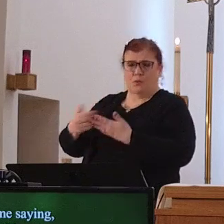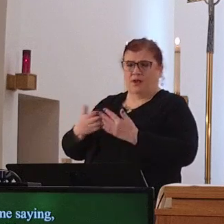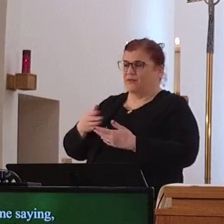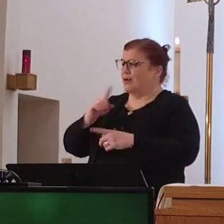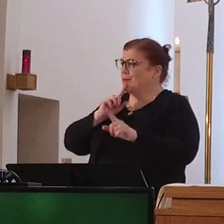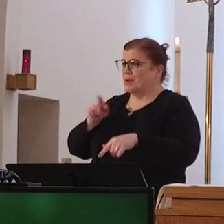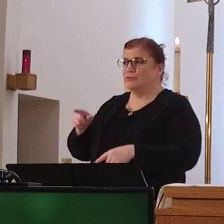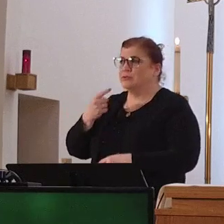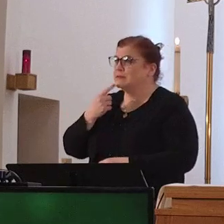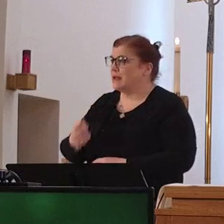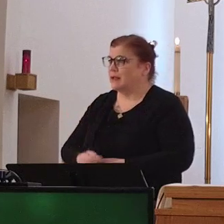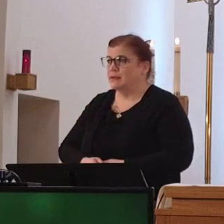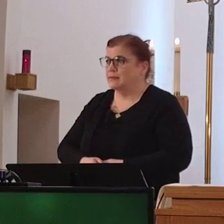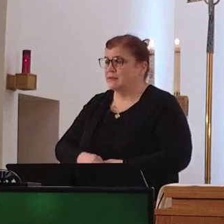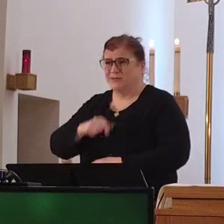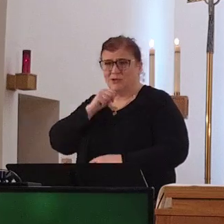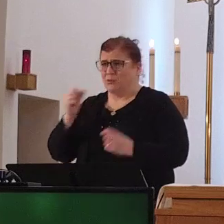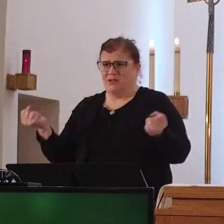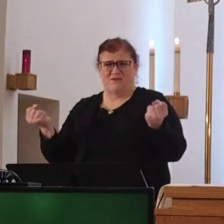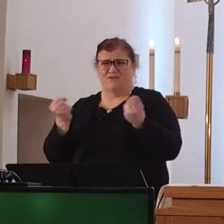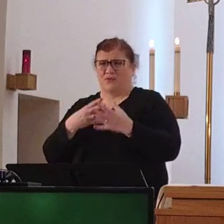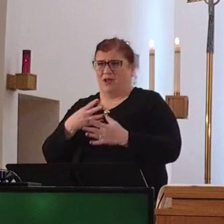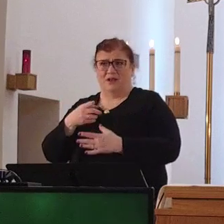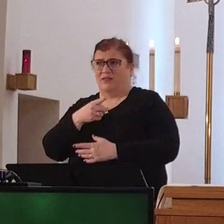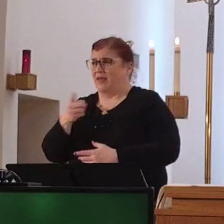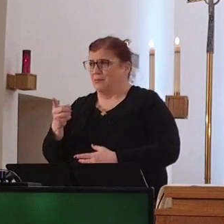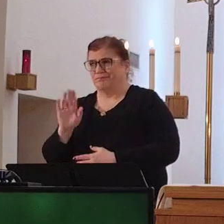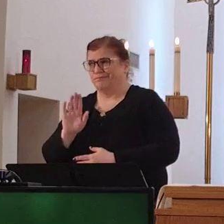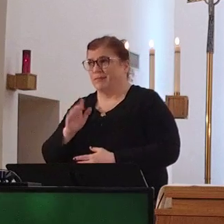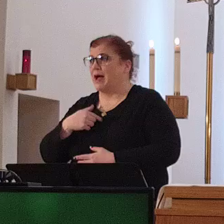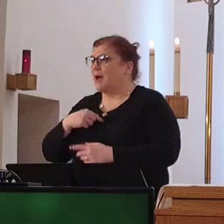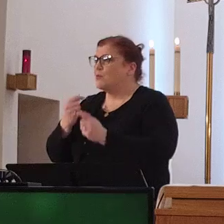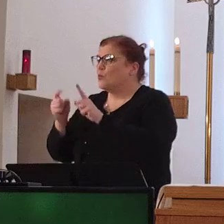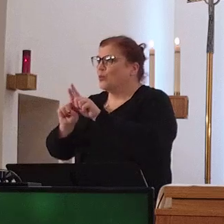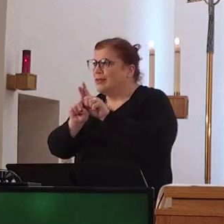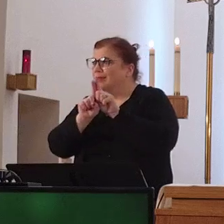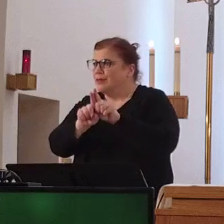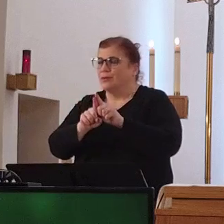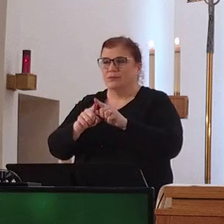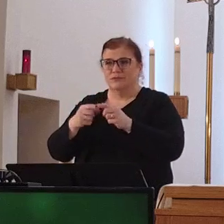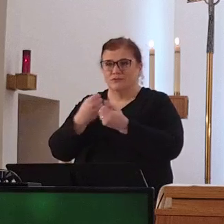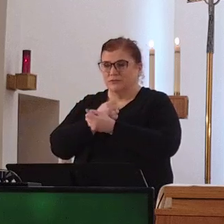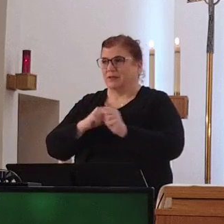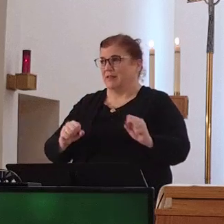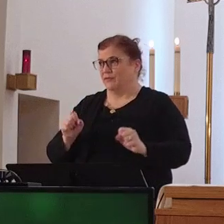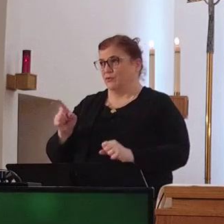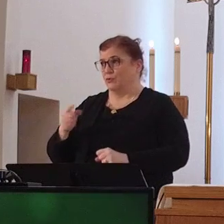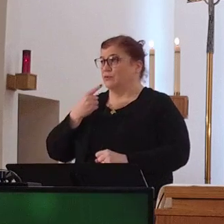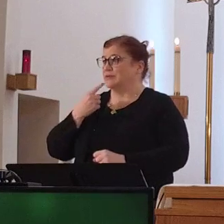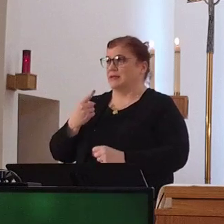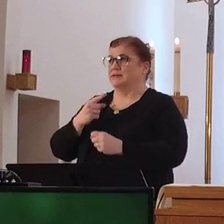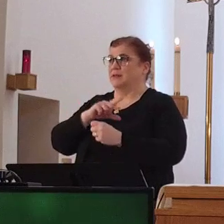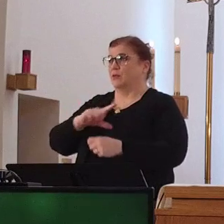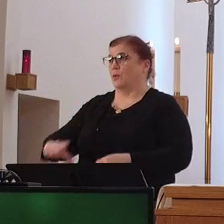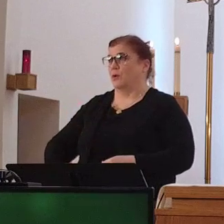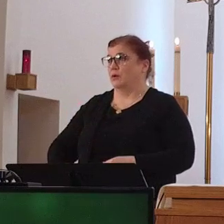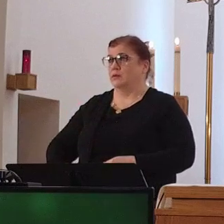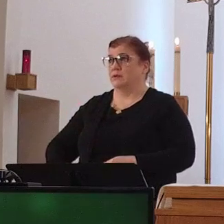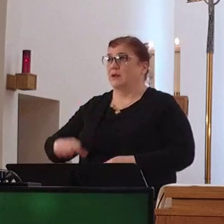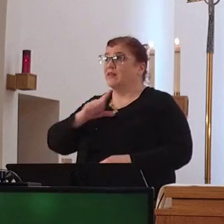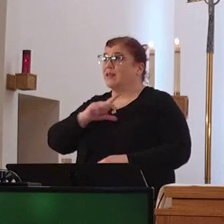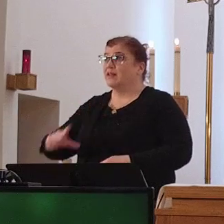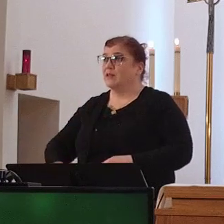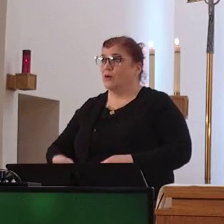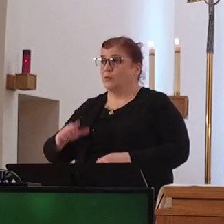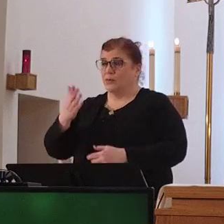command you. Do not be afraid of them, for I am with you to deliver you, says the Lord." Then the Lord